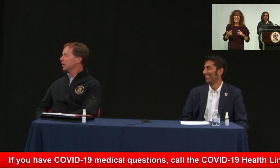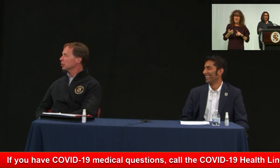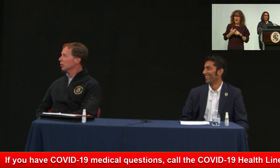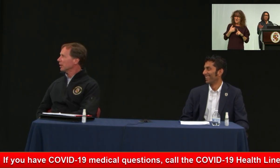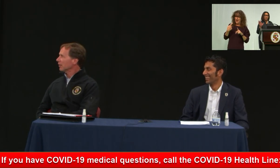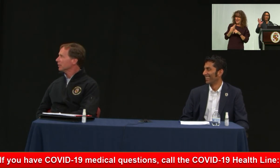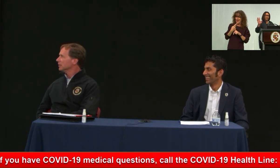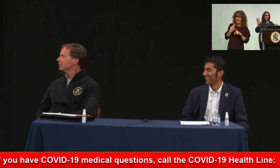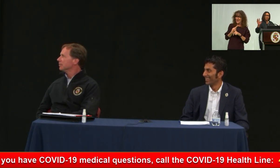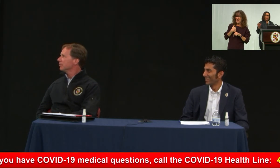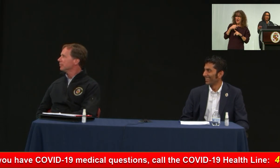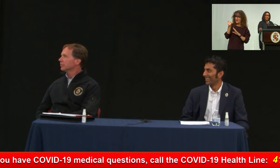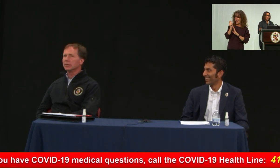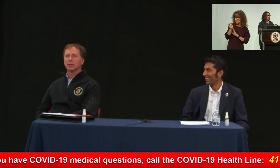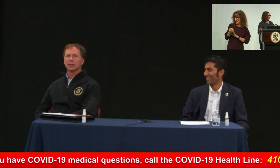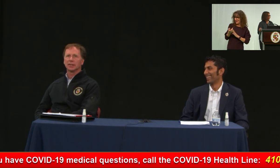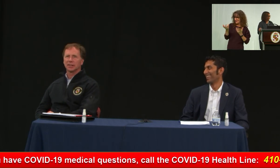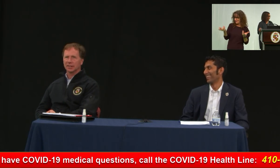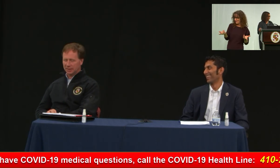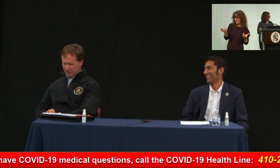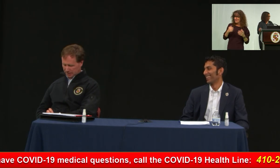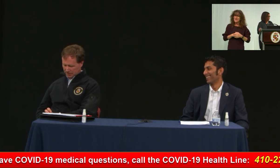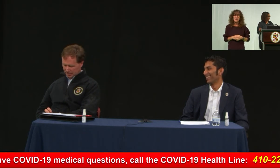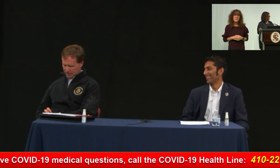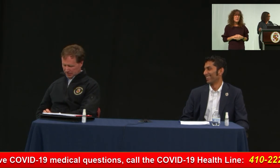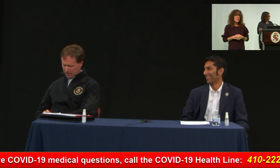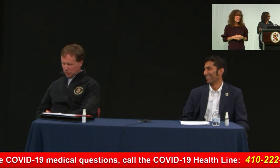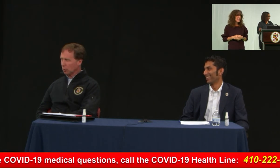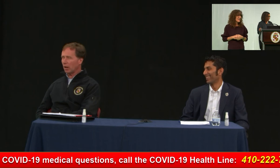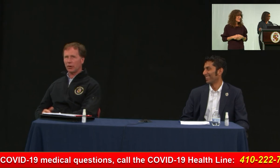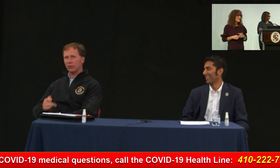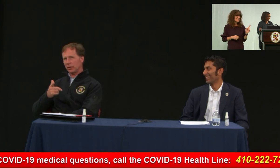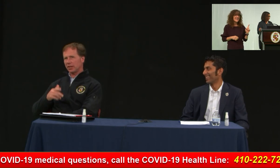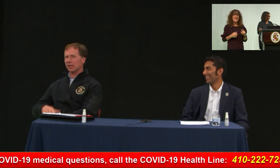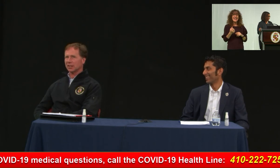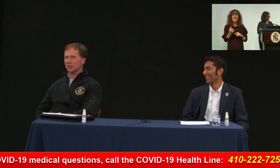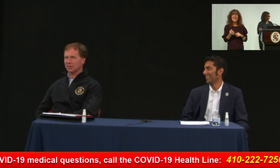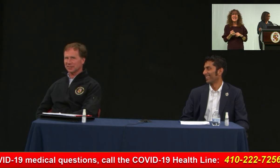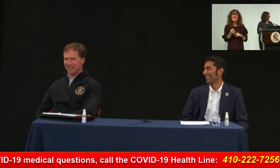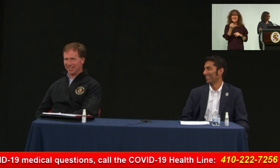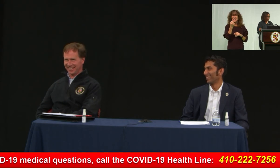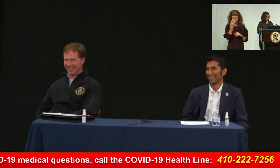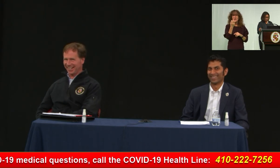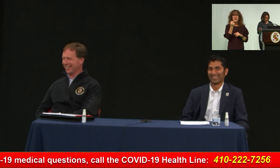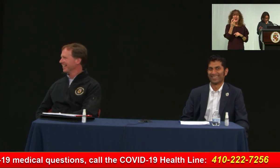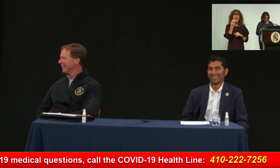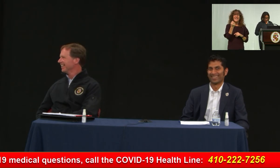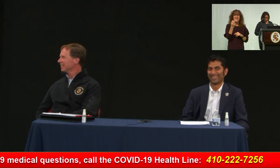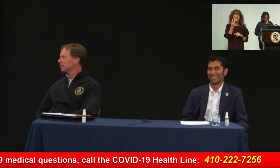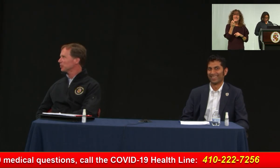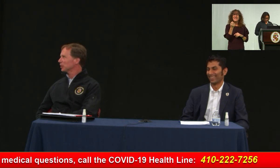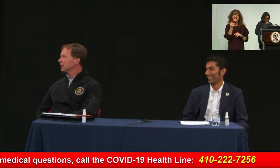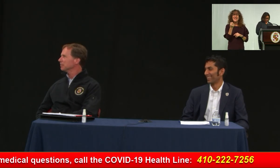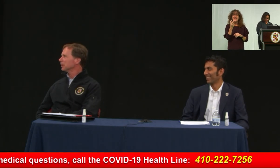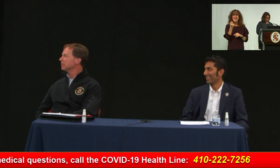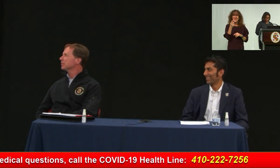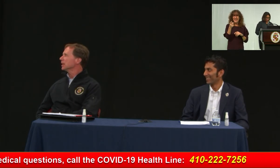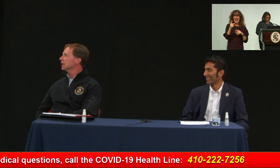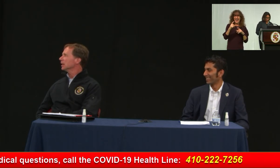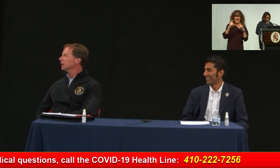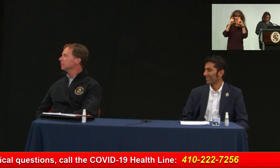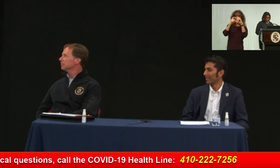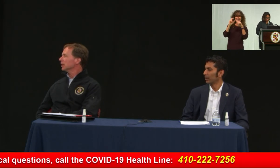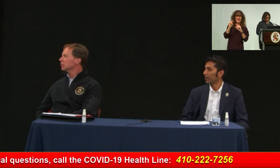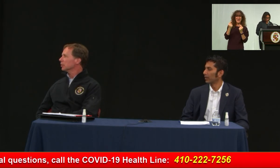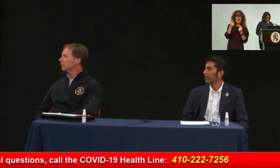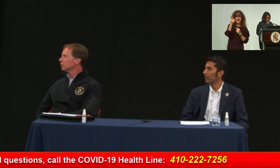from my calculation, sure, we've got 10 minutes. Yeah. Well, how much? What do they? It's 12:04. That clock doesn't doesn't work. Okay.